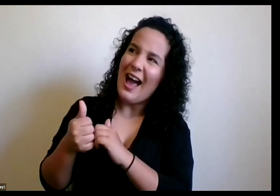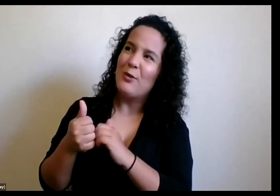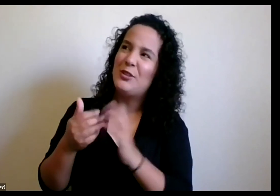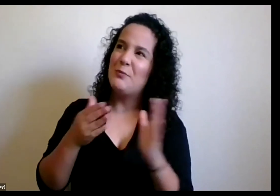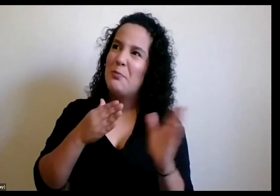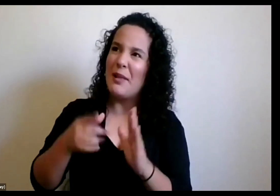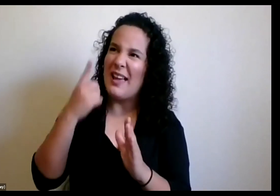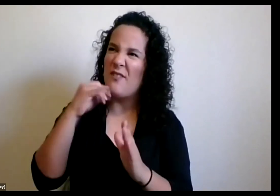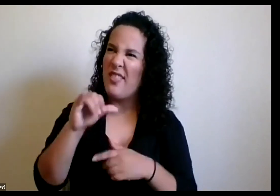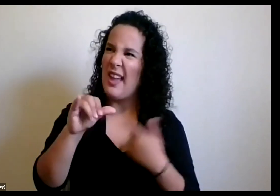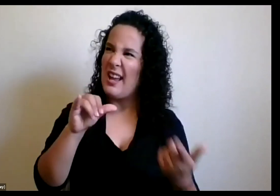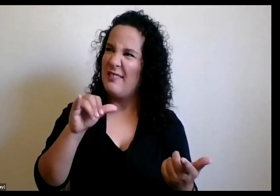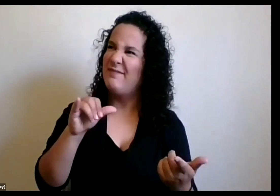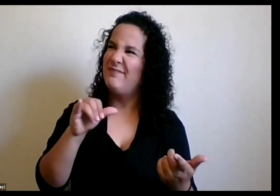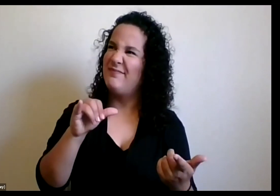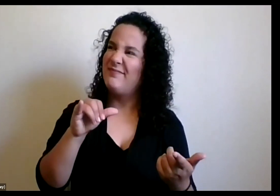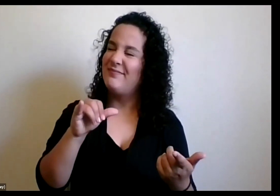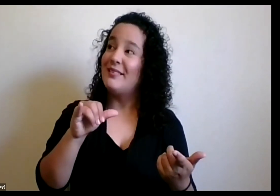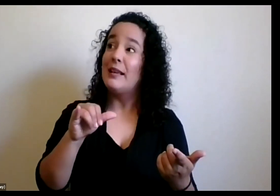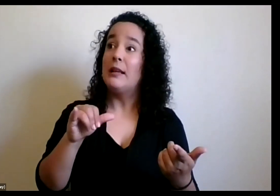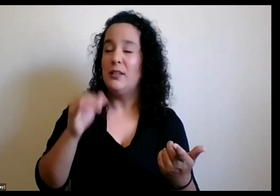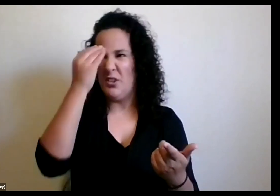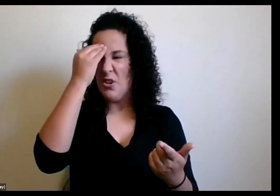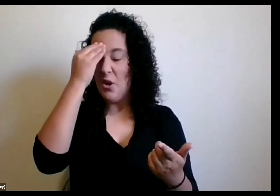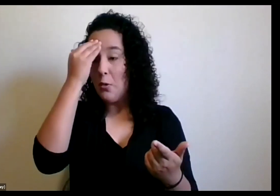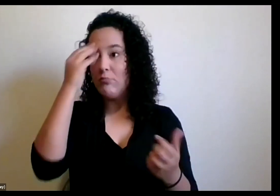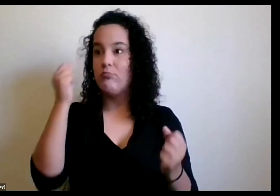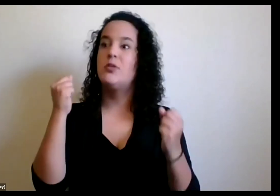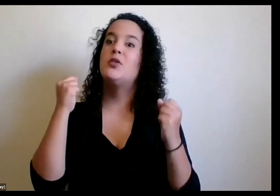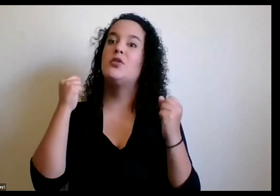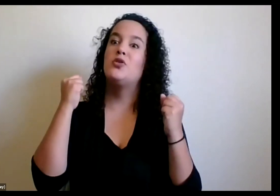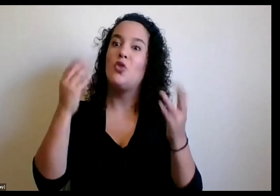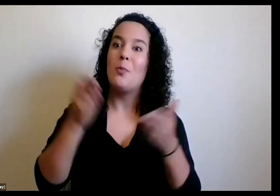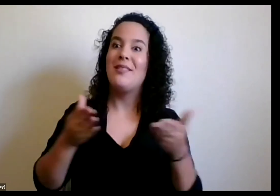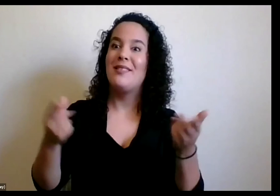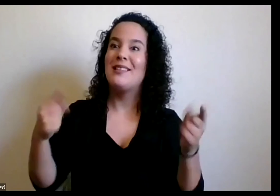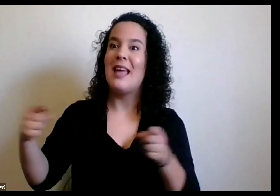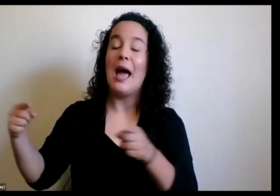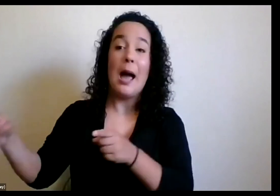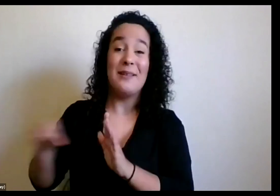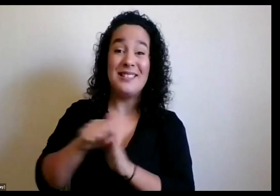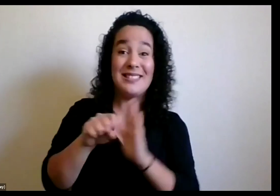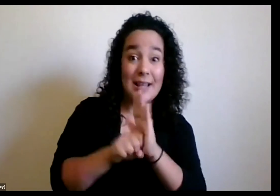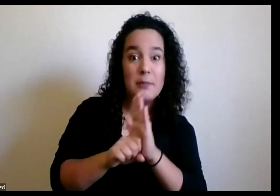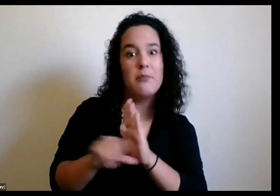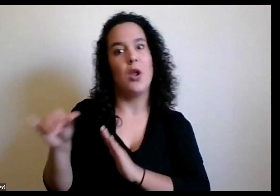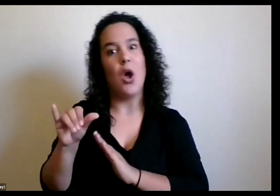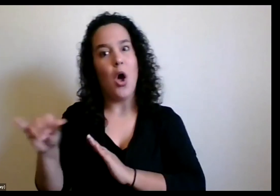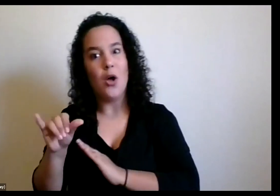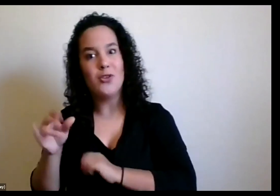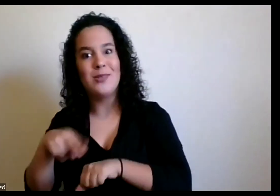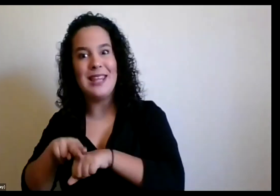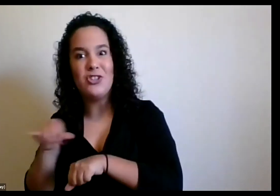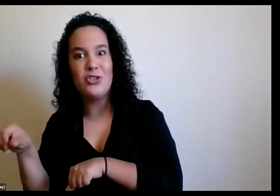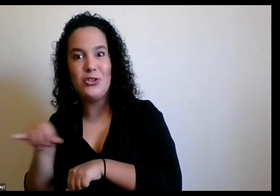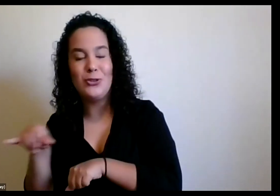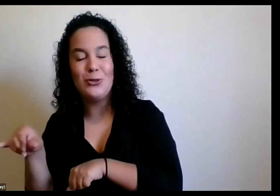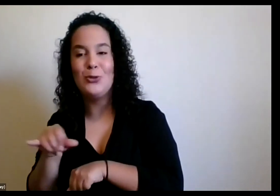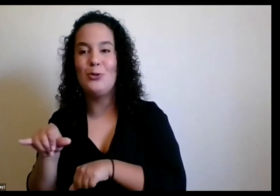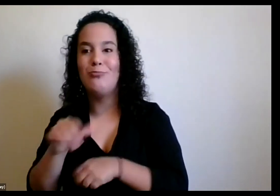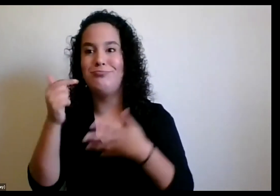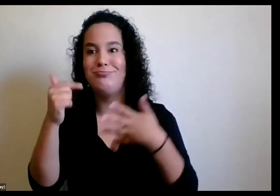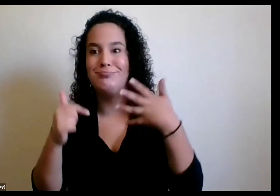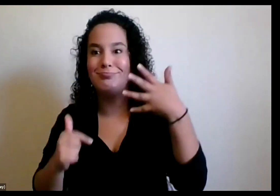of the amazing array of things that are happening, not only just across the state, but even nationally. I know after our session today, there's going to be another